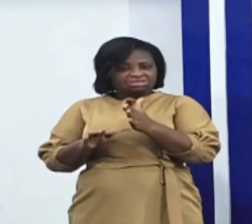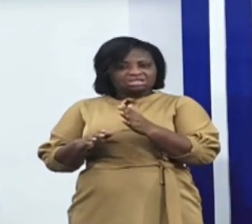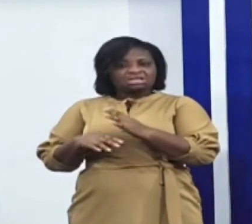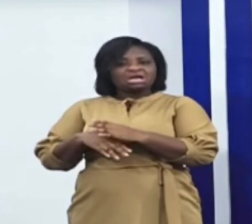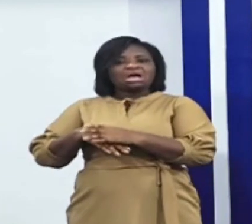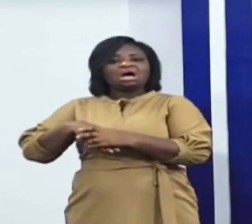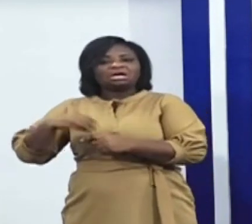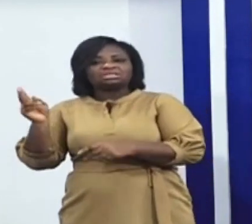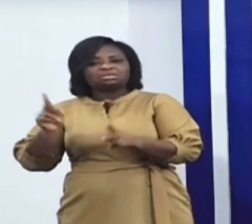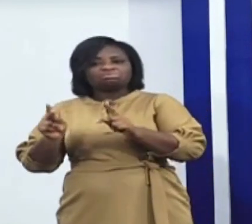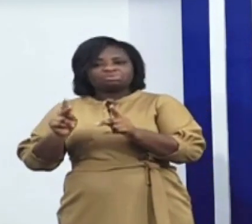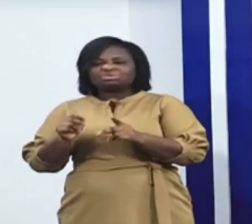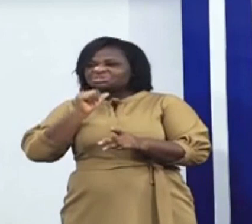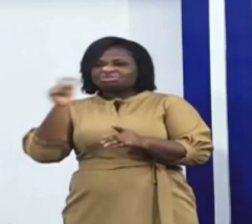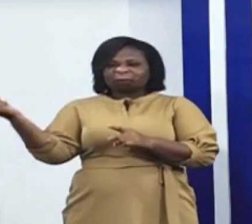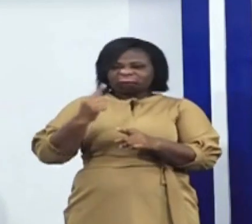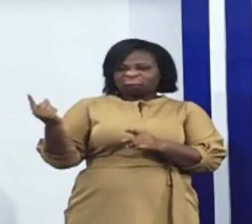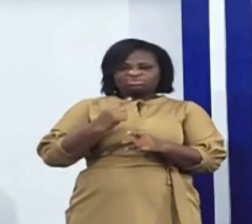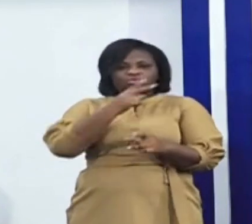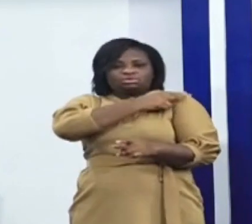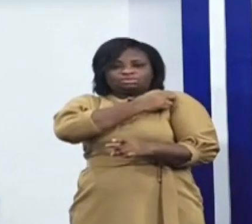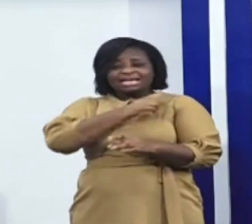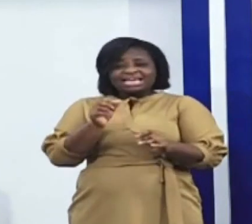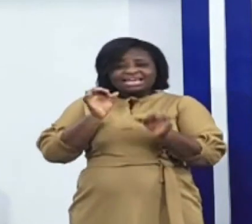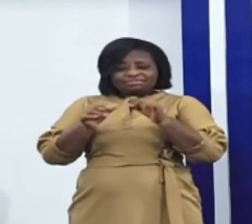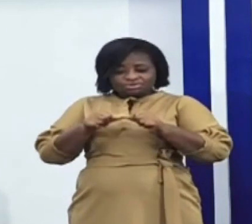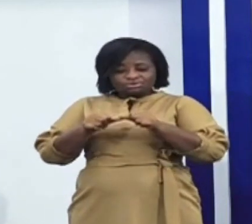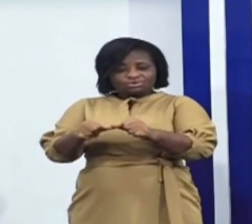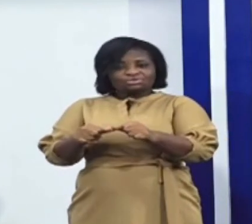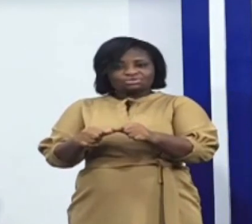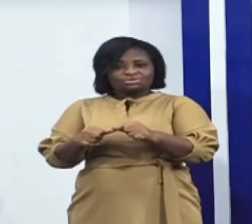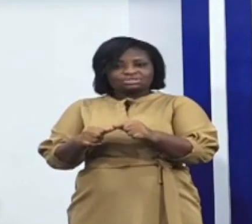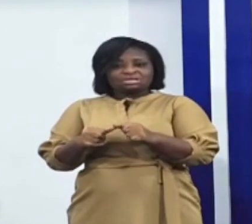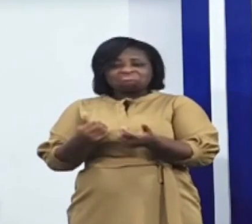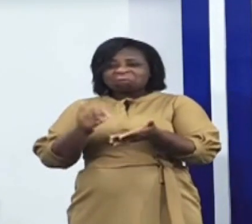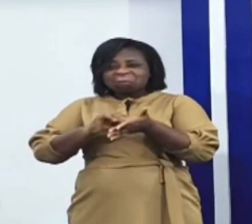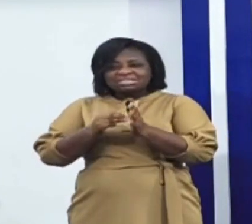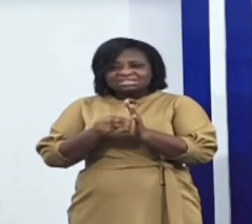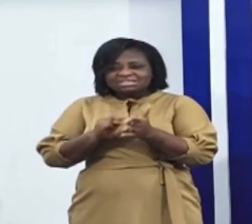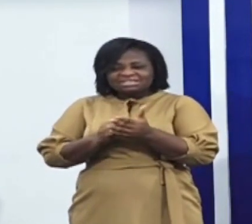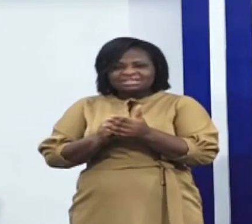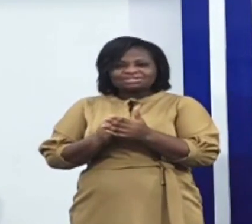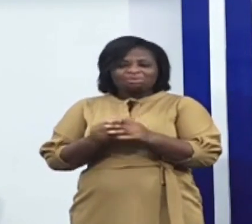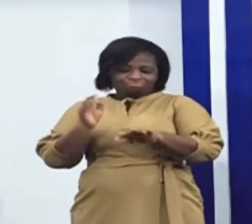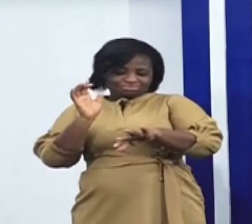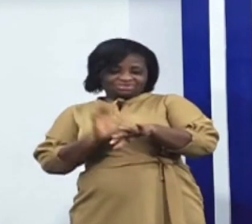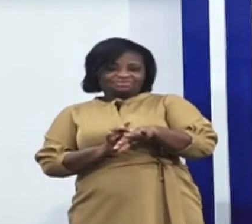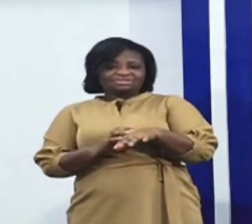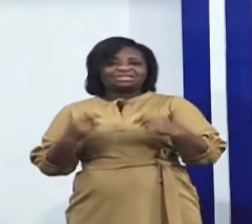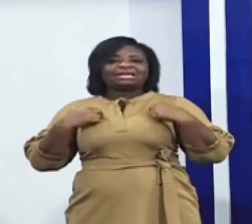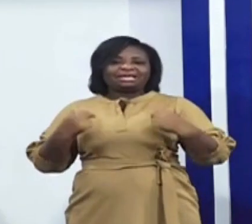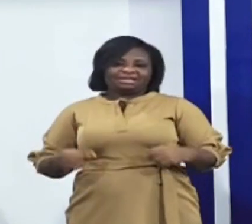outpatient attendances are declining. If this goes on, it will have consequential effects on the health outcomes in the